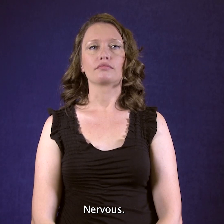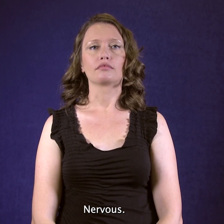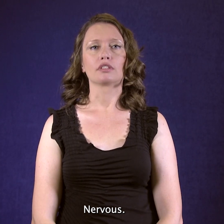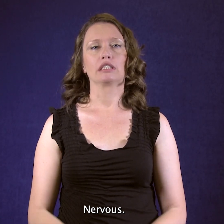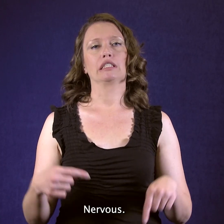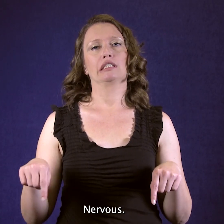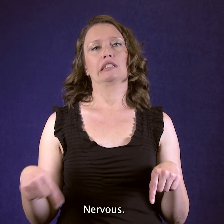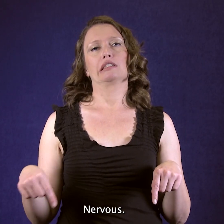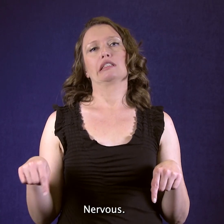Nervous.